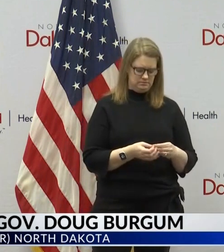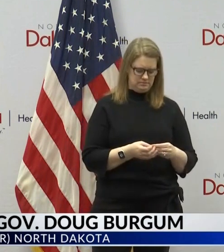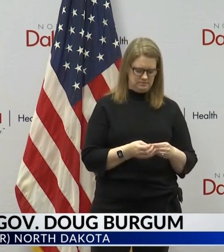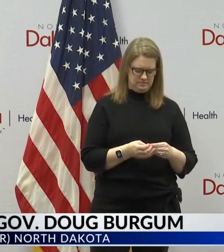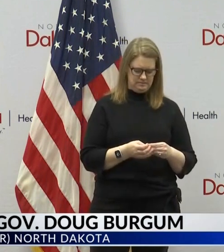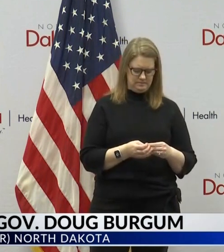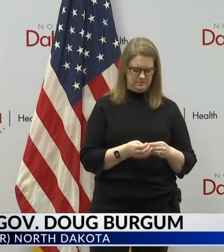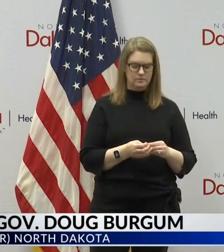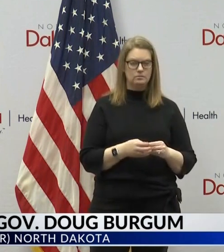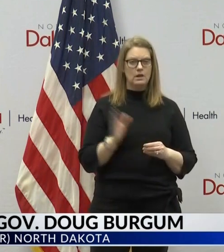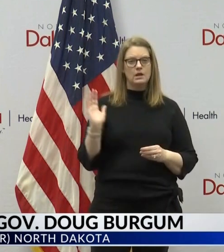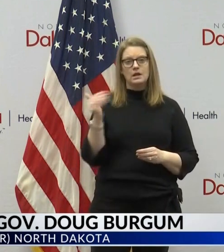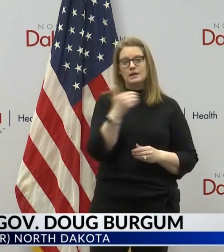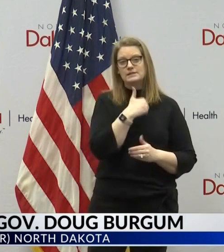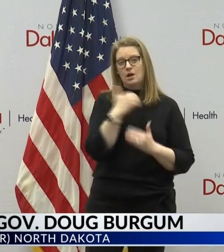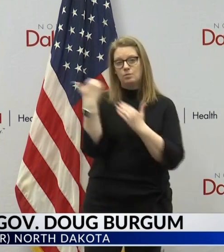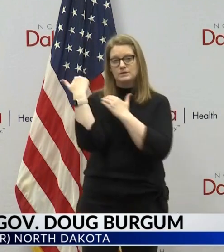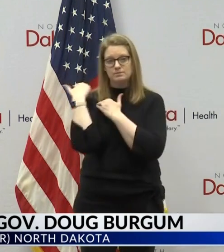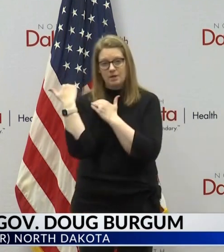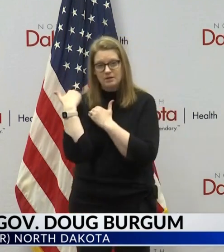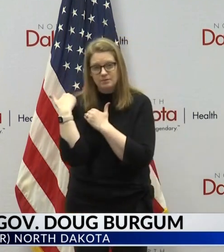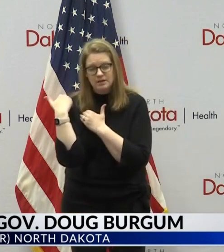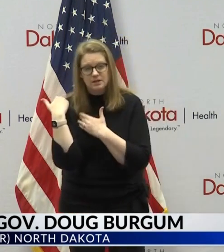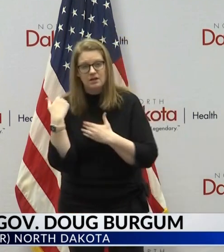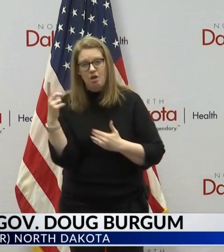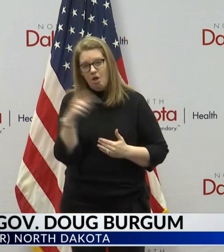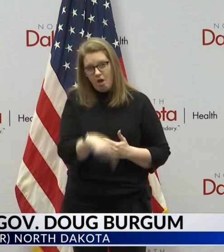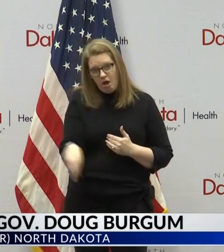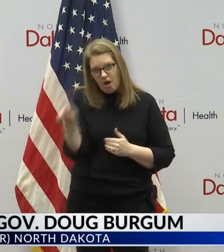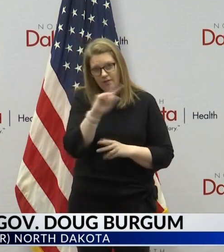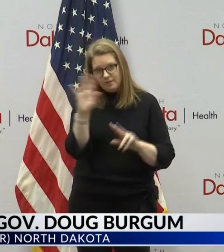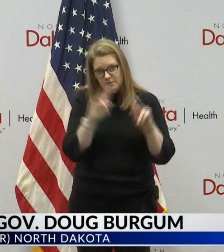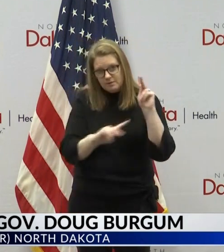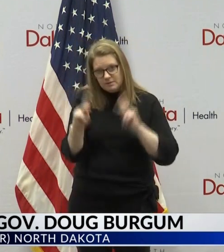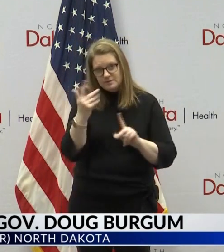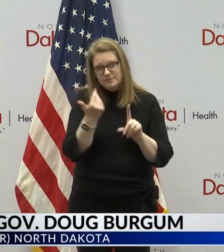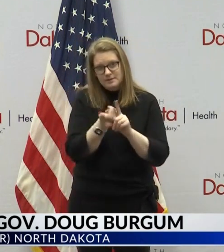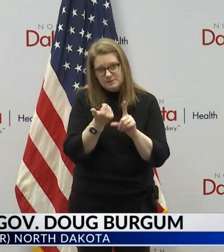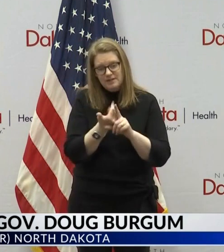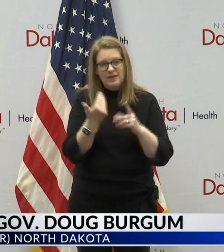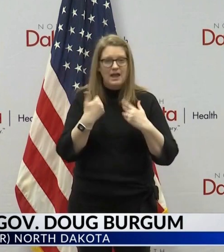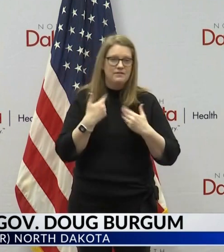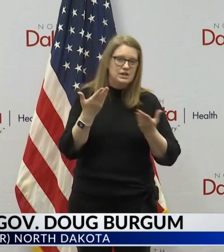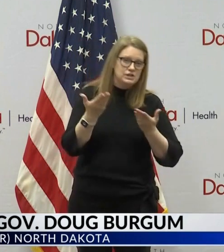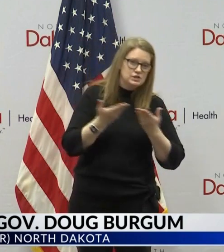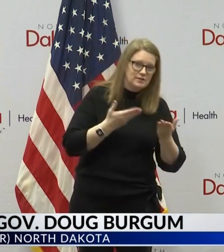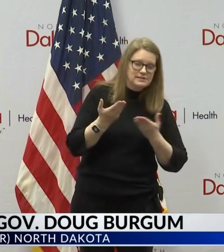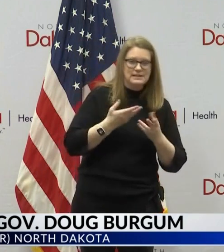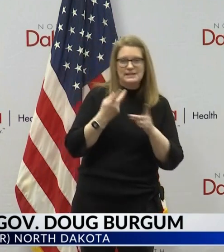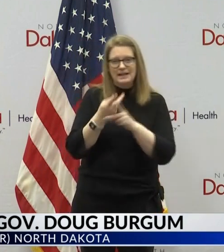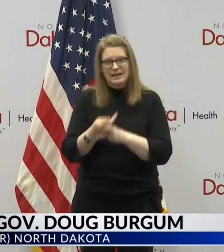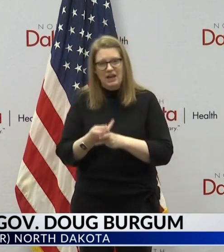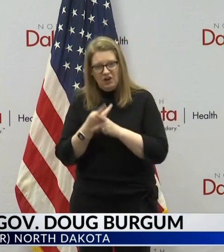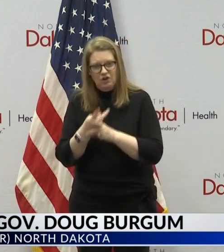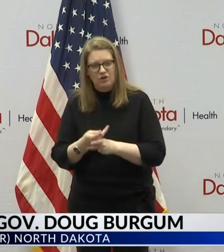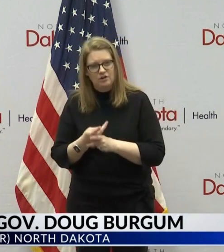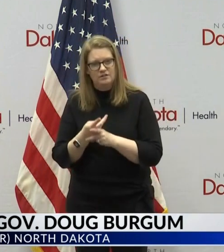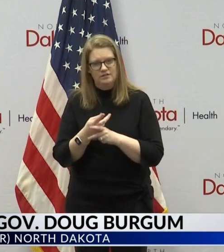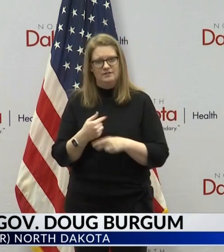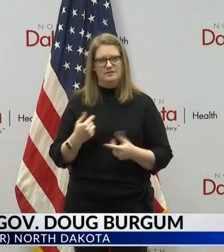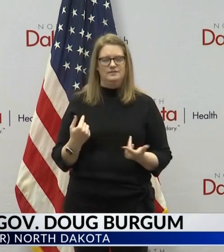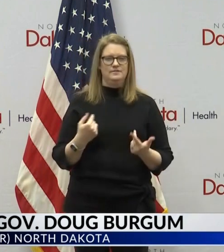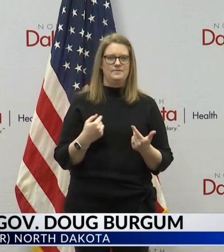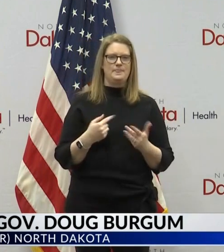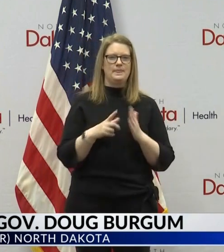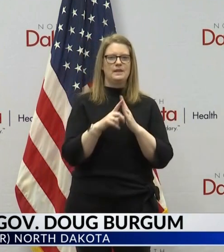It's our responsibility to make sure that all these folks are receiving their services and care they deserve. Later this week, we've reached out and we'll